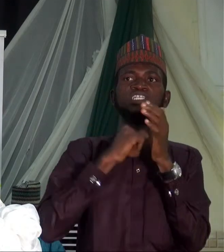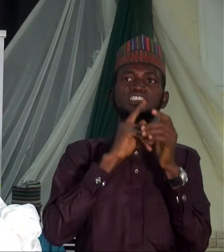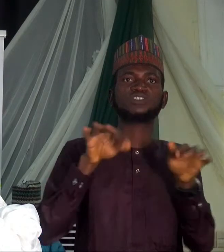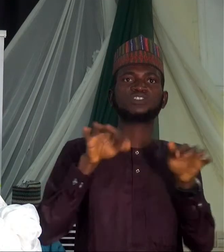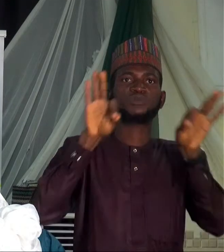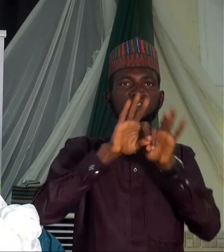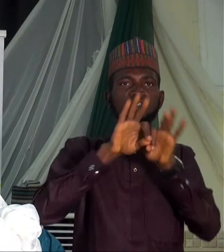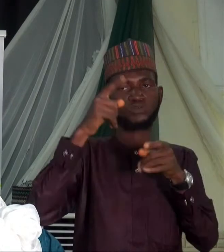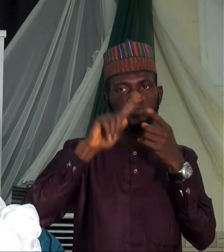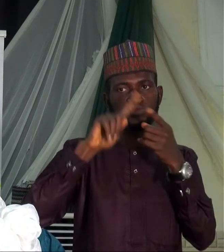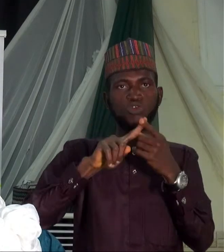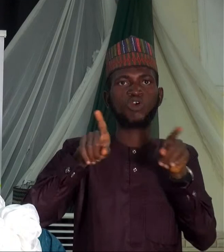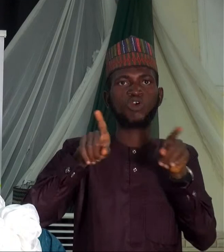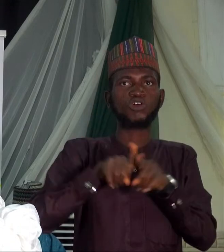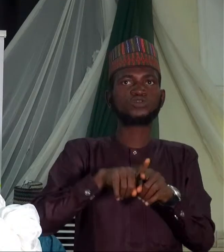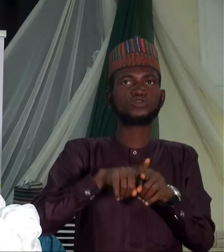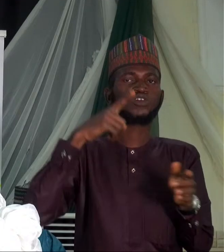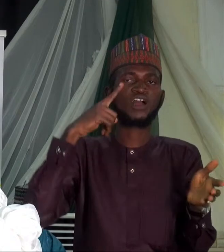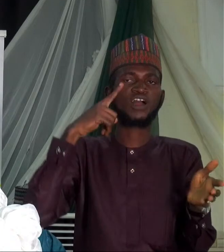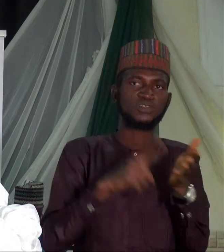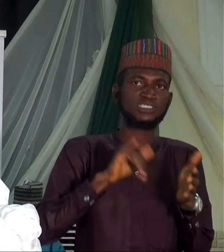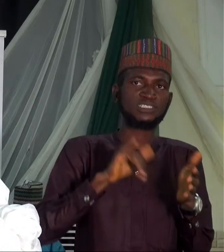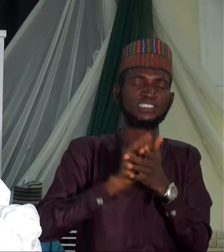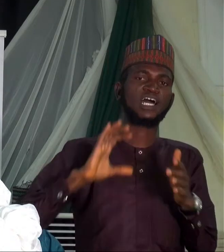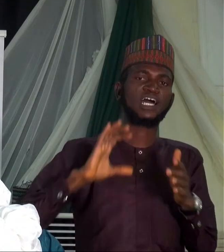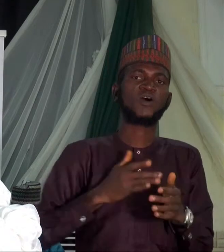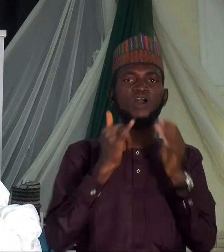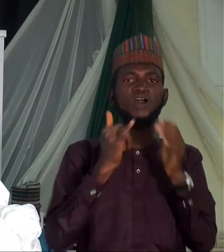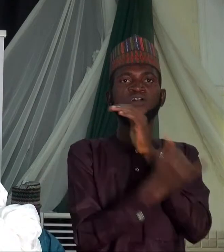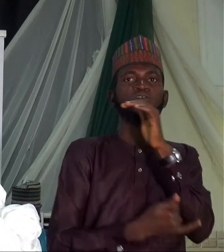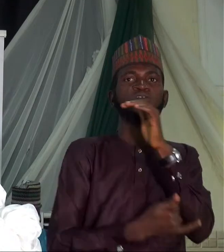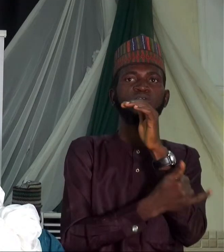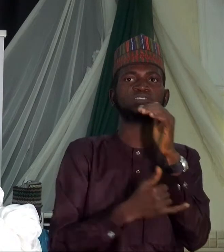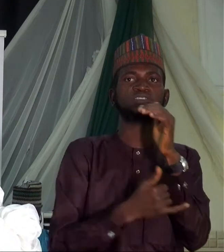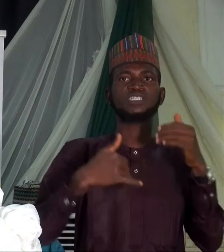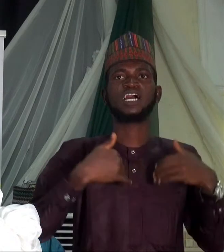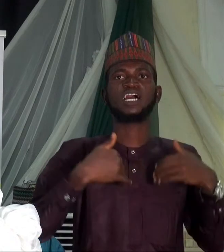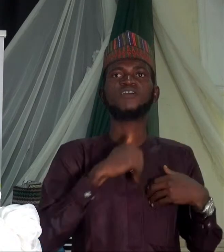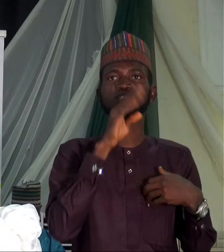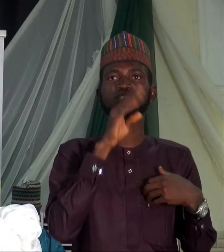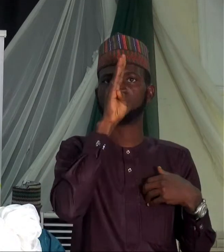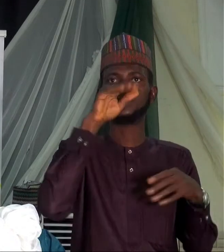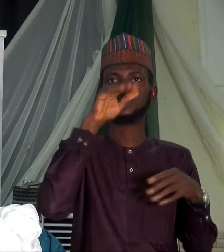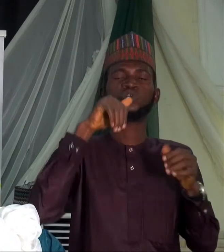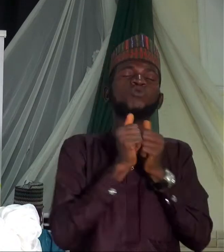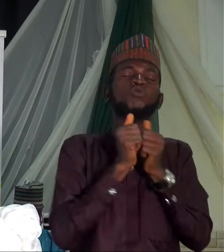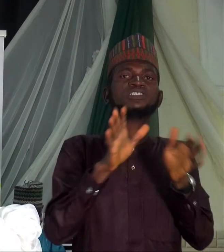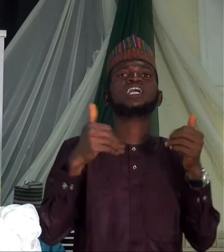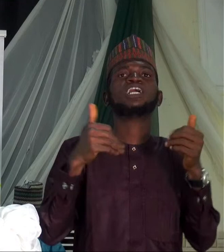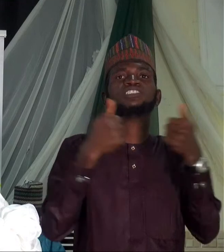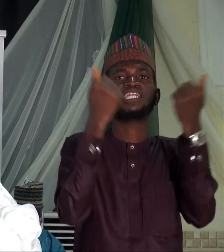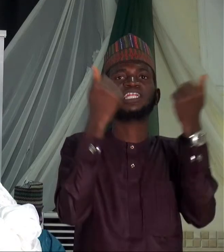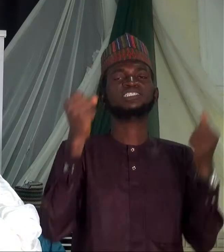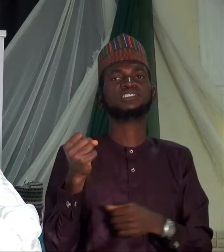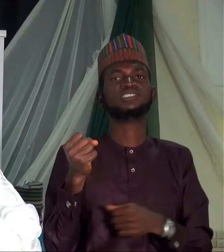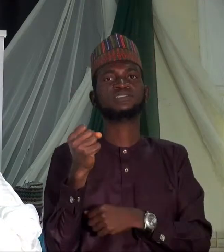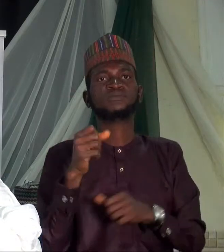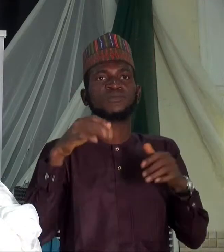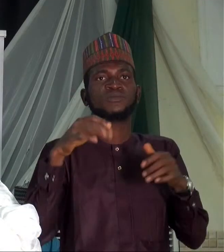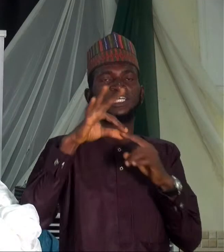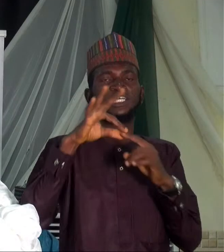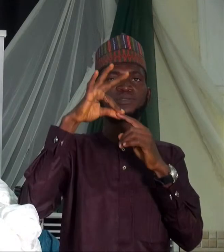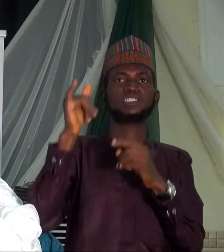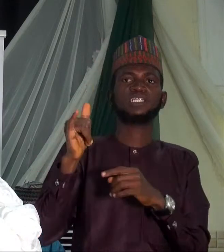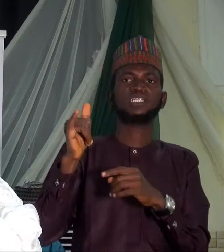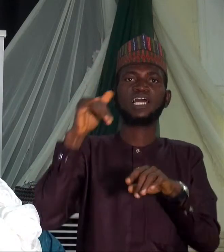to acknowledge that our country as an organization has not been without challenges, especially at